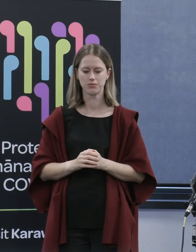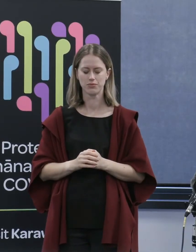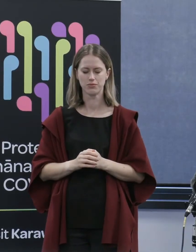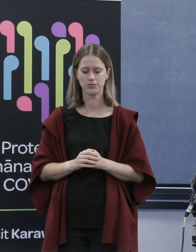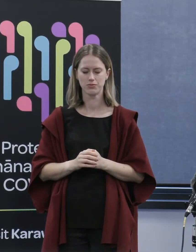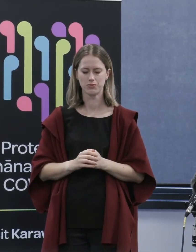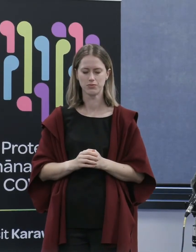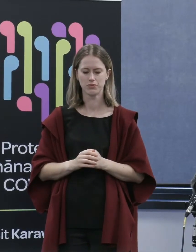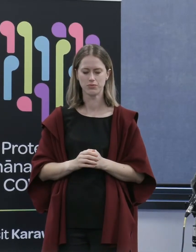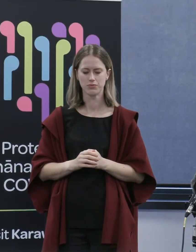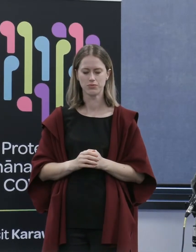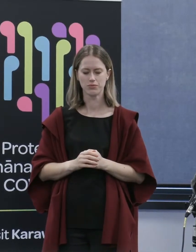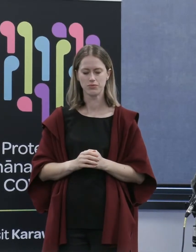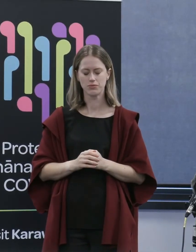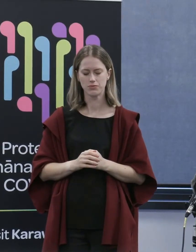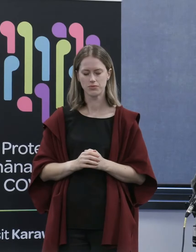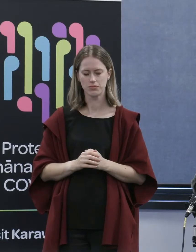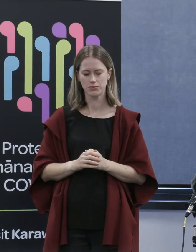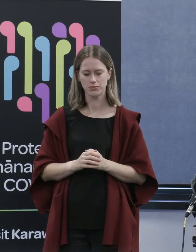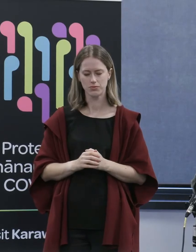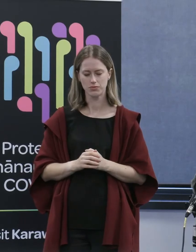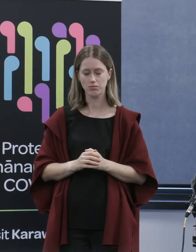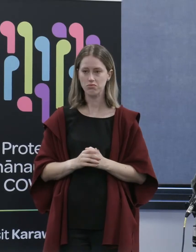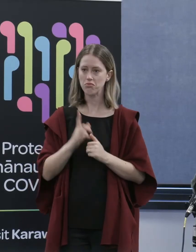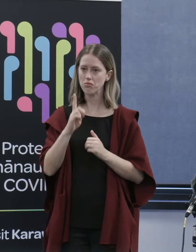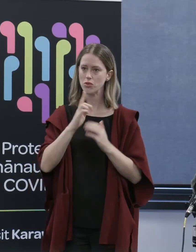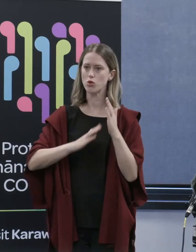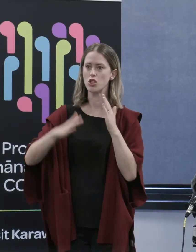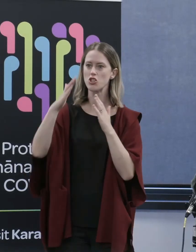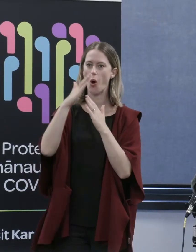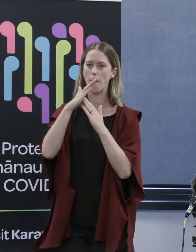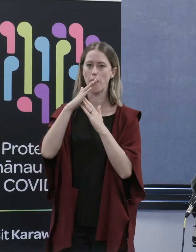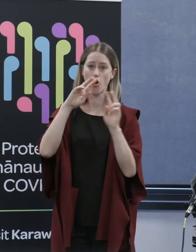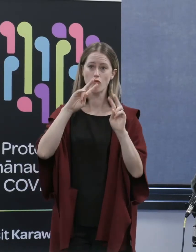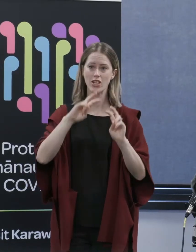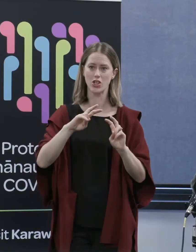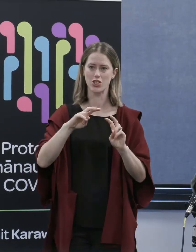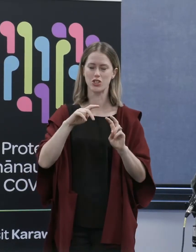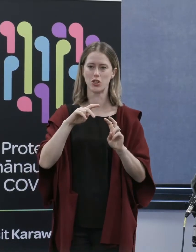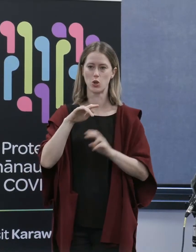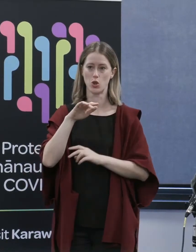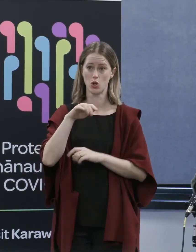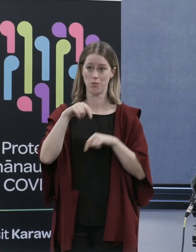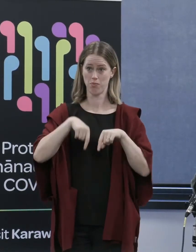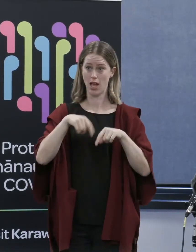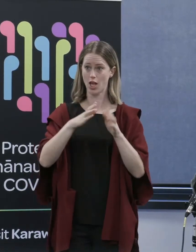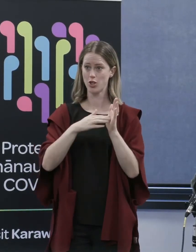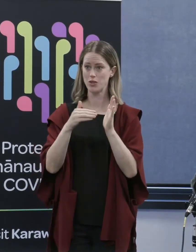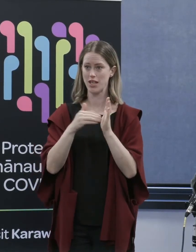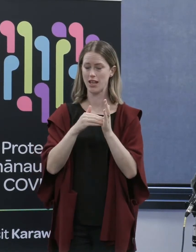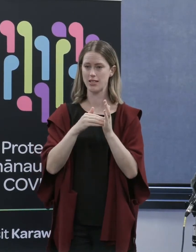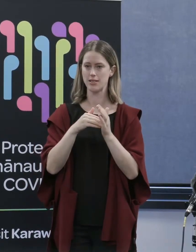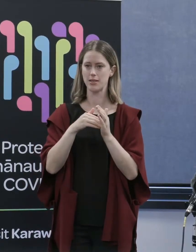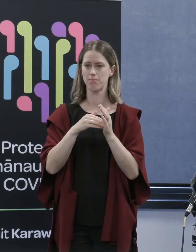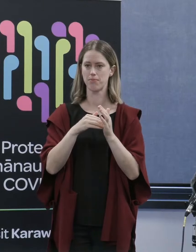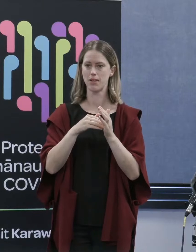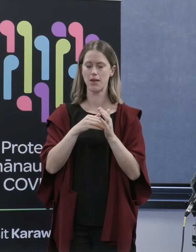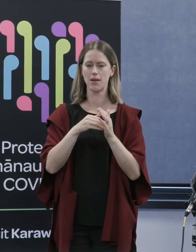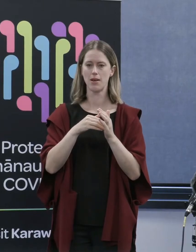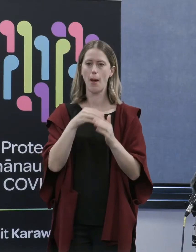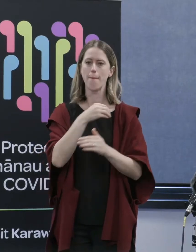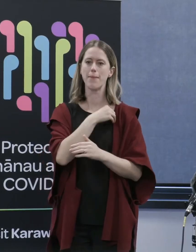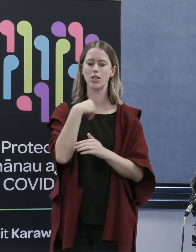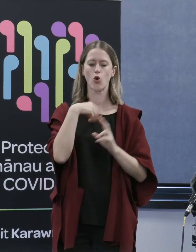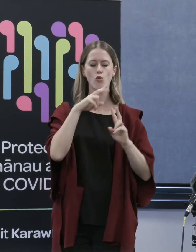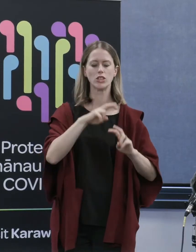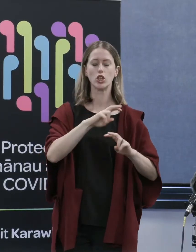that. One of the most high-profile studies was the one coordinated here in New Zealand by the Medical Research Institute